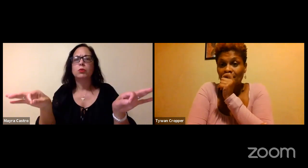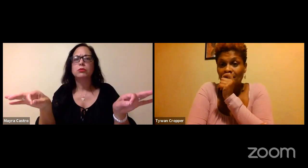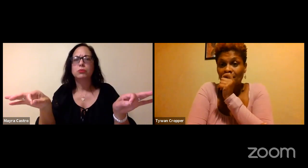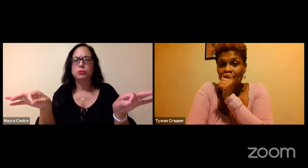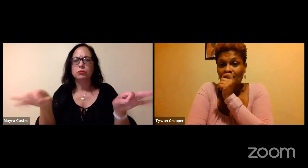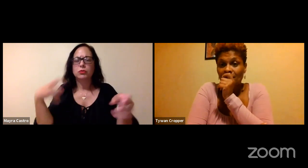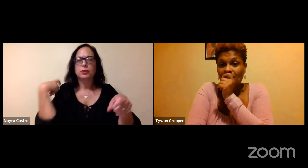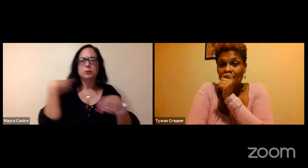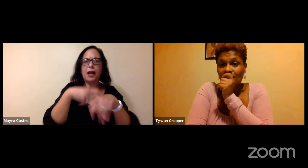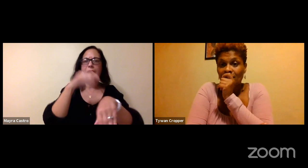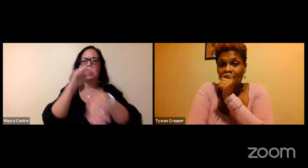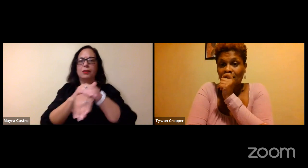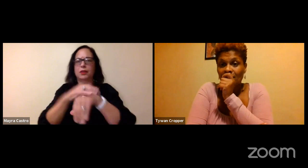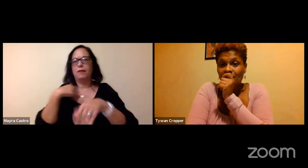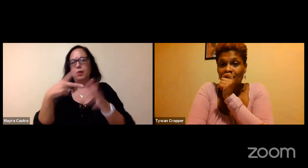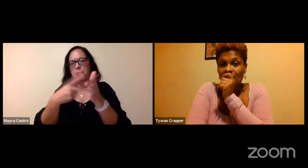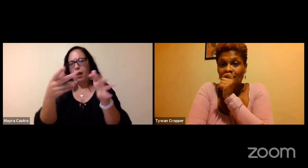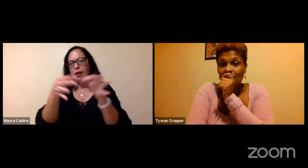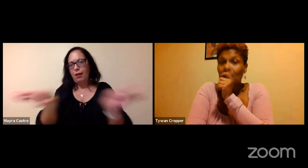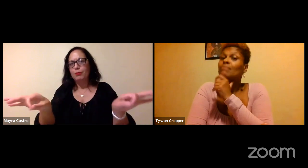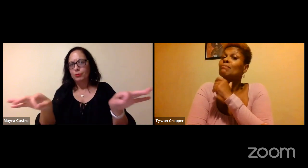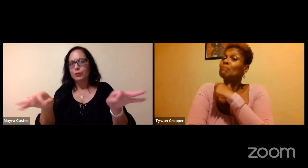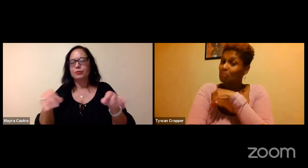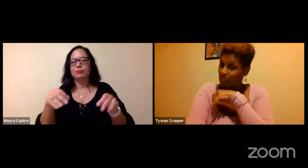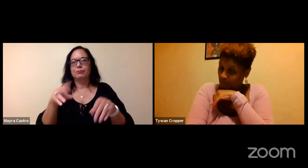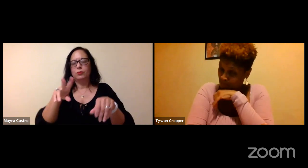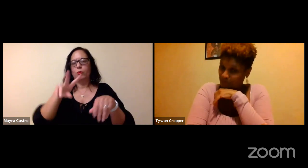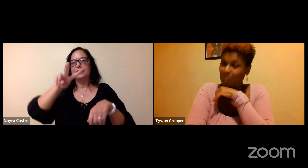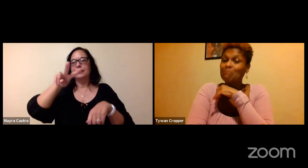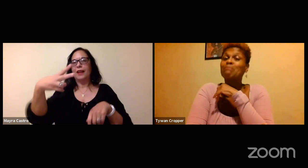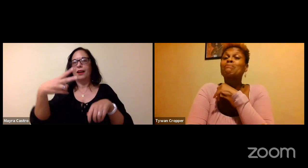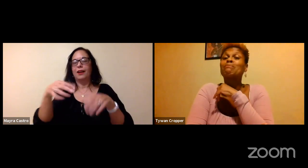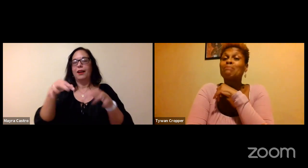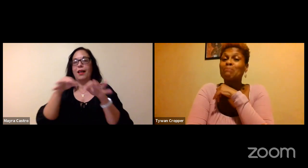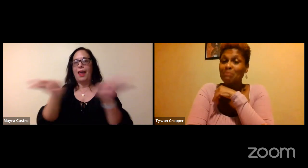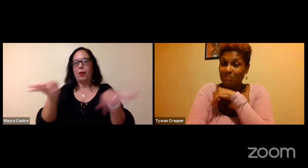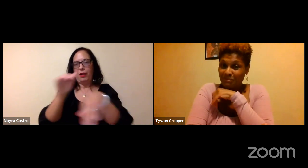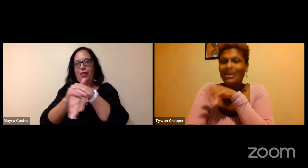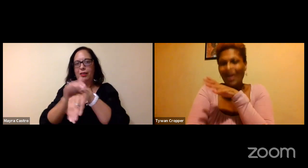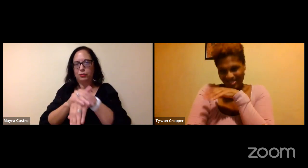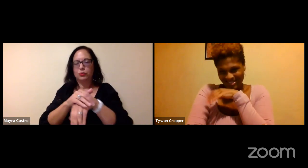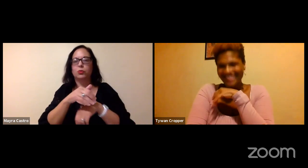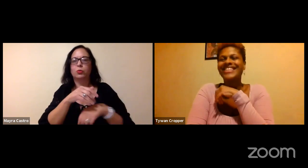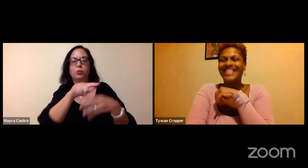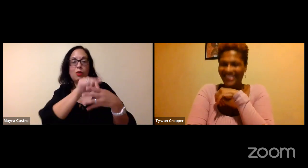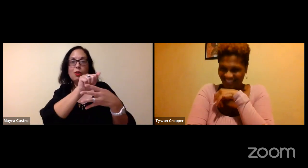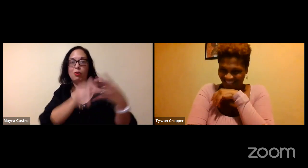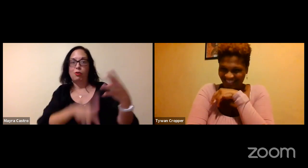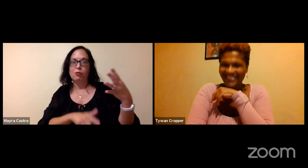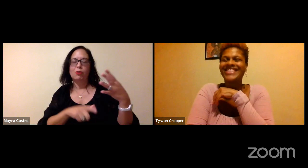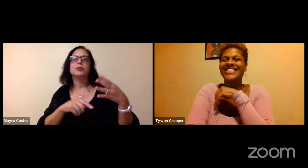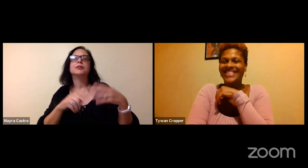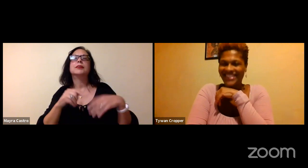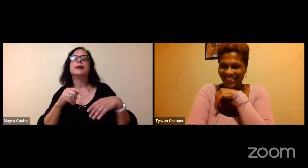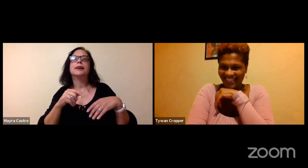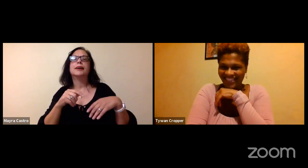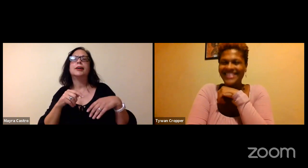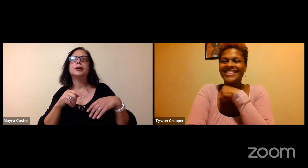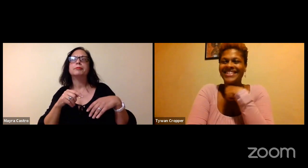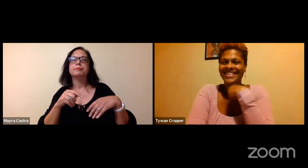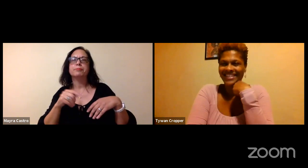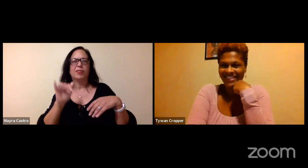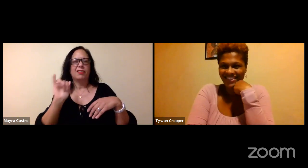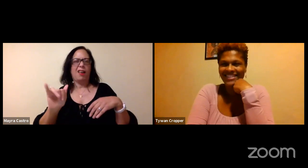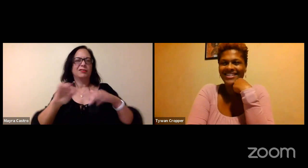can speak Spanish, so they're bilingual. They do Spanish and English. So their second language is